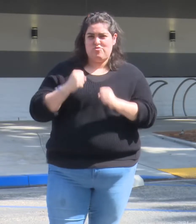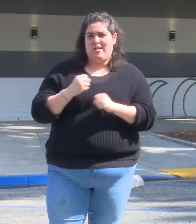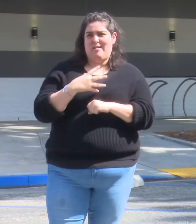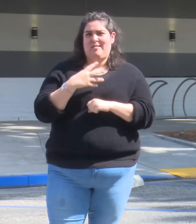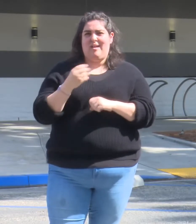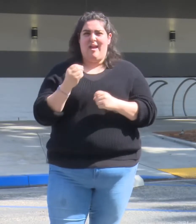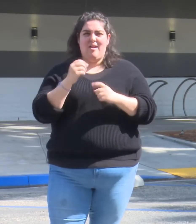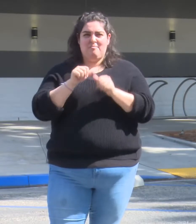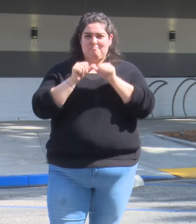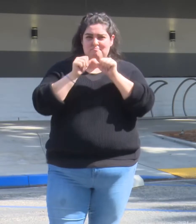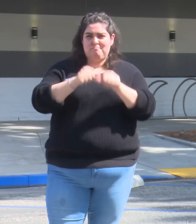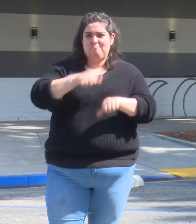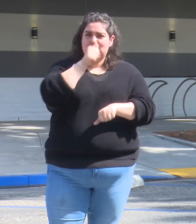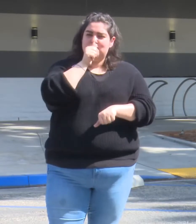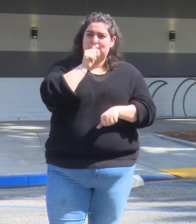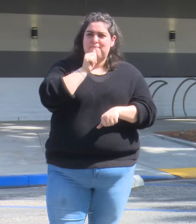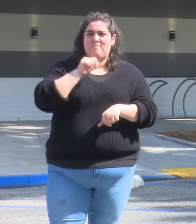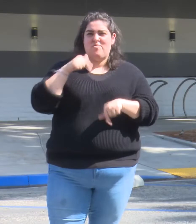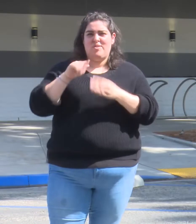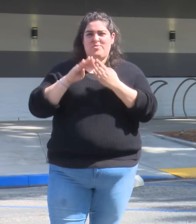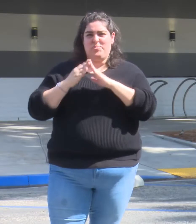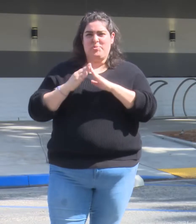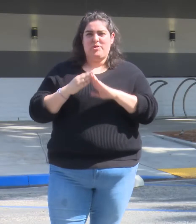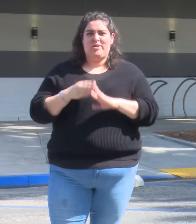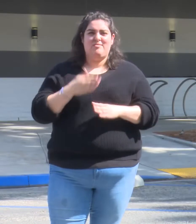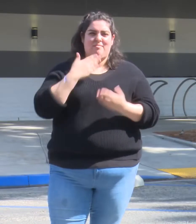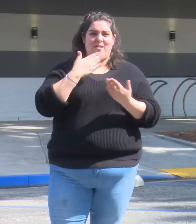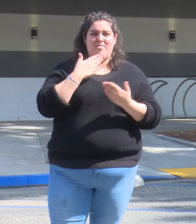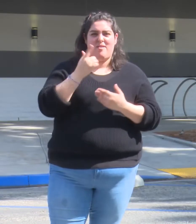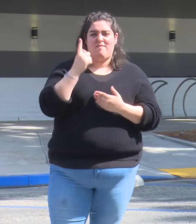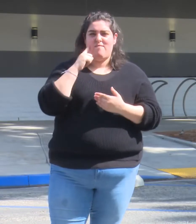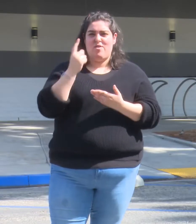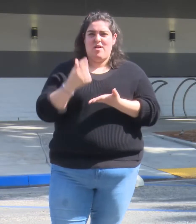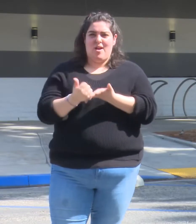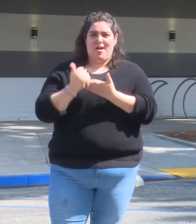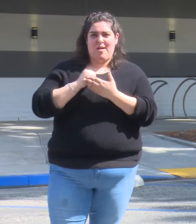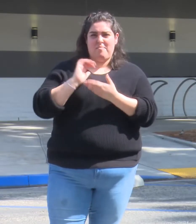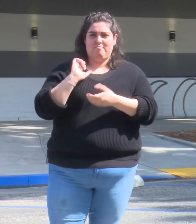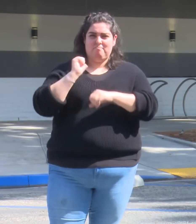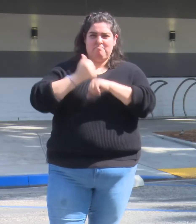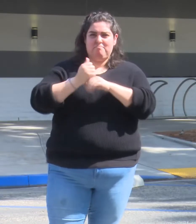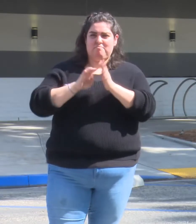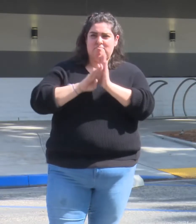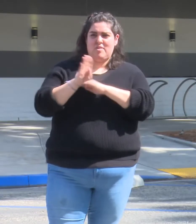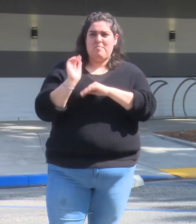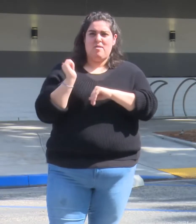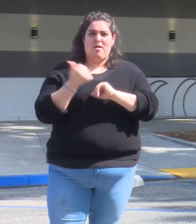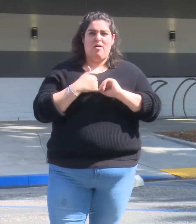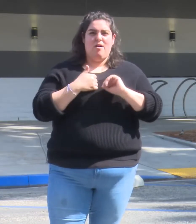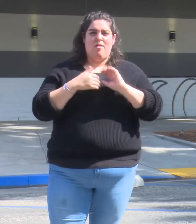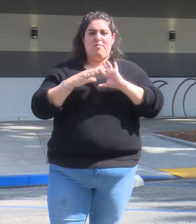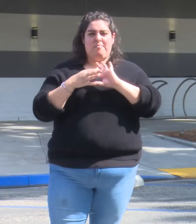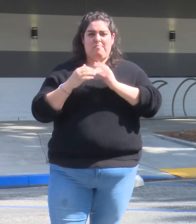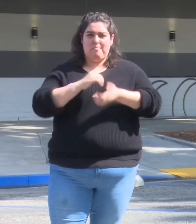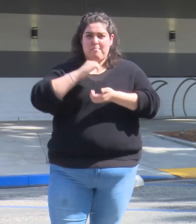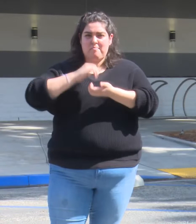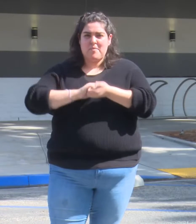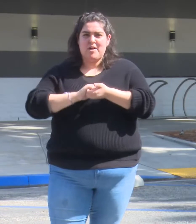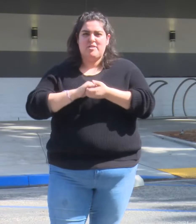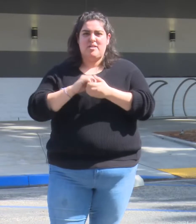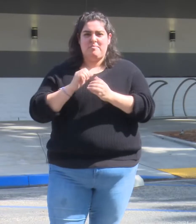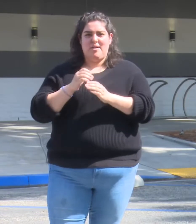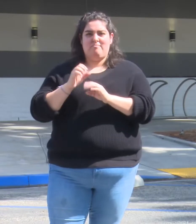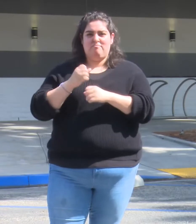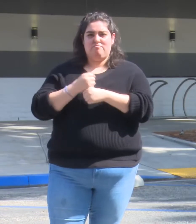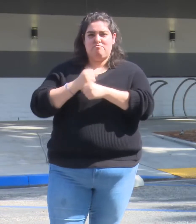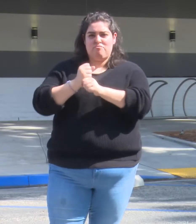Health Equity Center to strengthen our partnerships and to create more positive opportunity and impact across North Long Beach. As